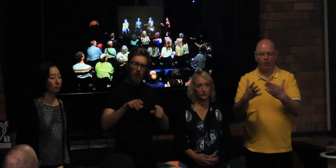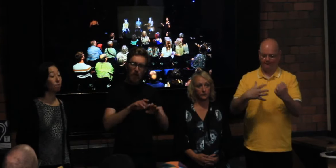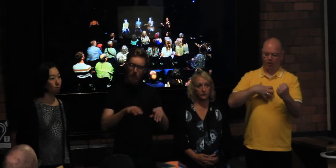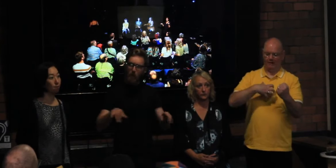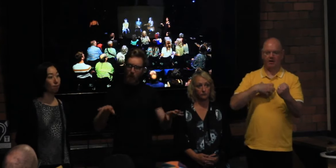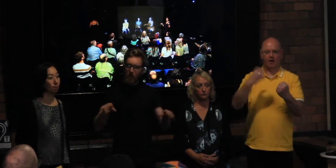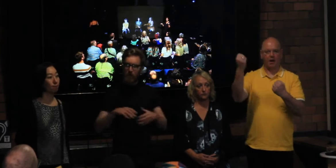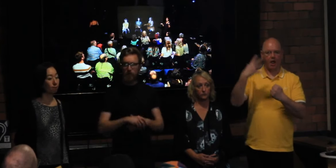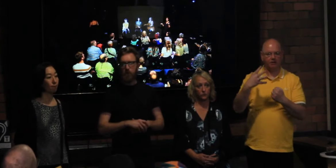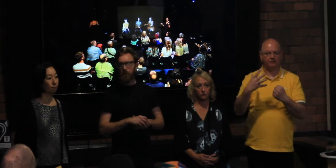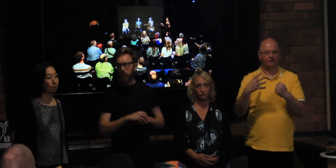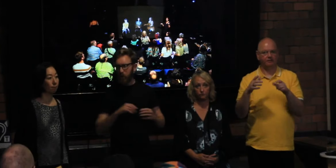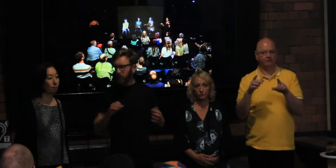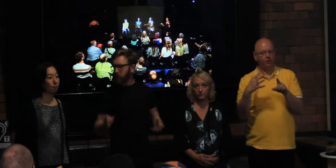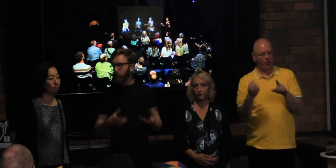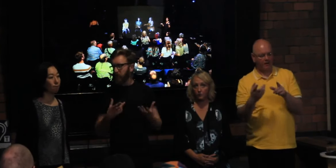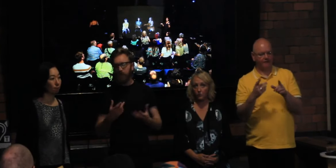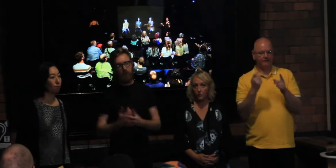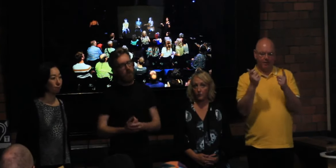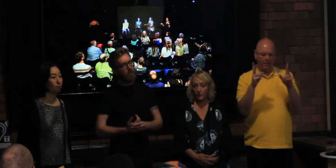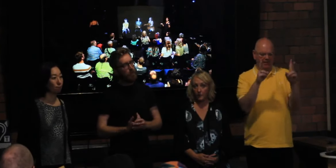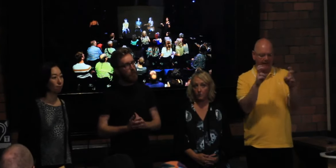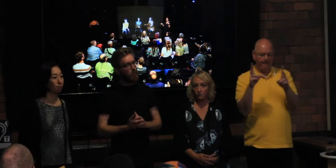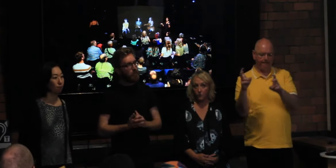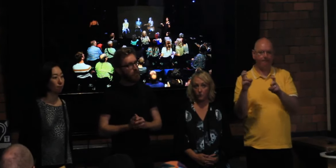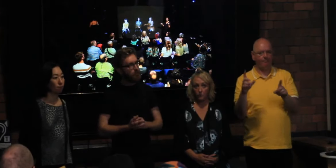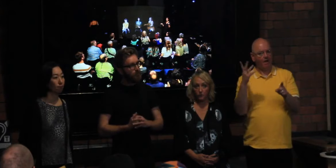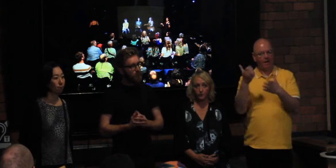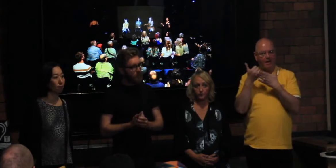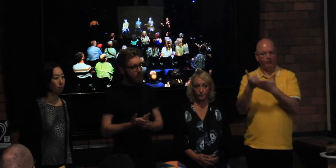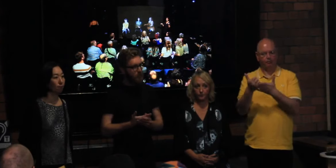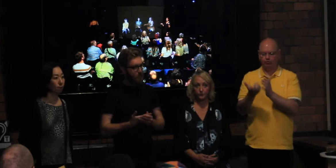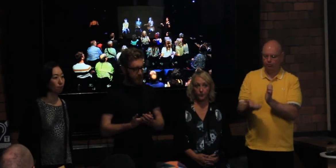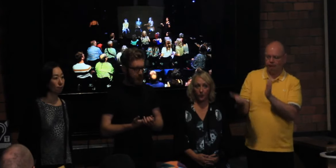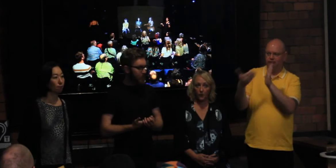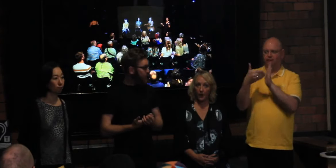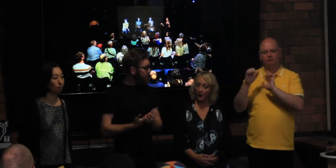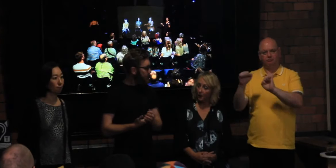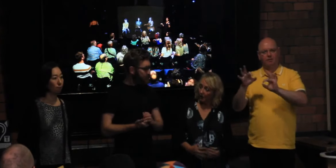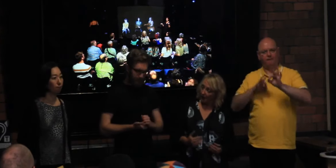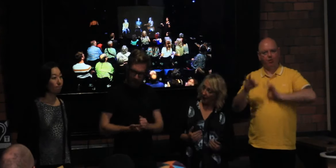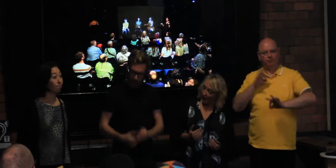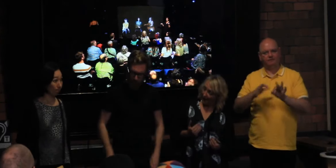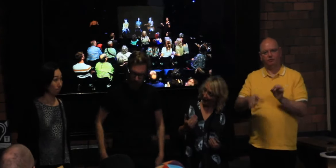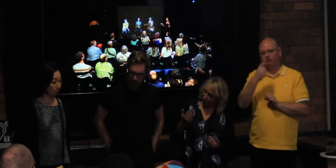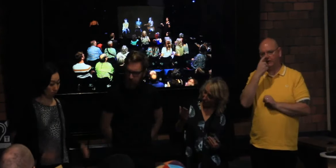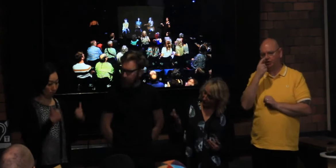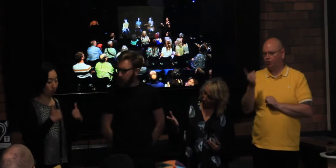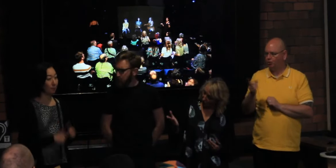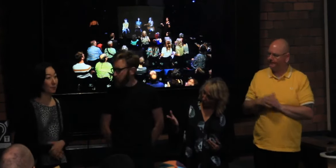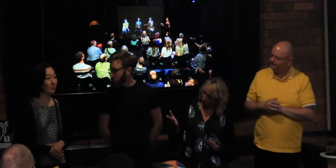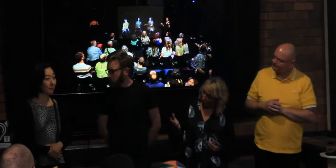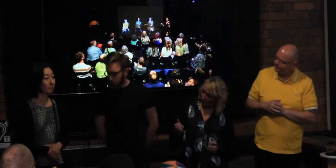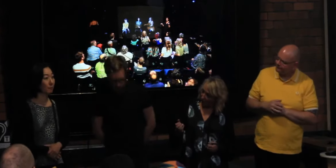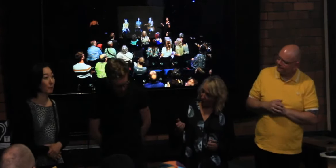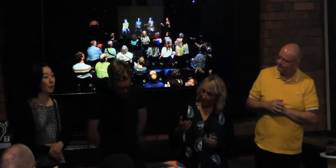just bubble away under the surface but help kind of augment Chisato's performance. Okay. And